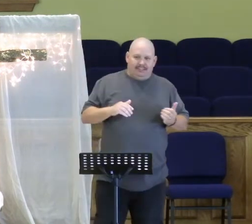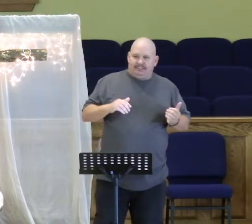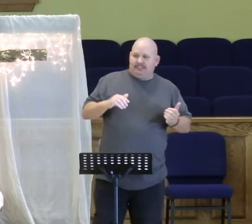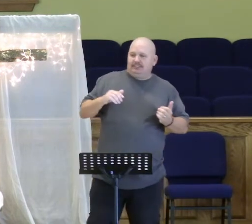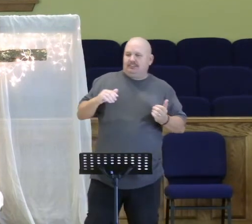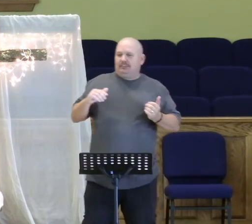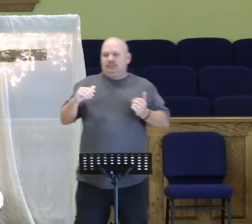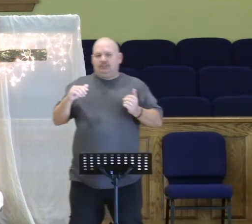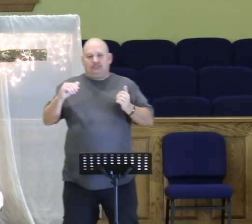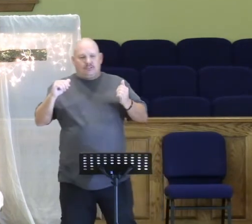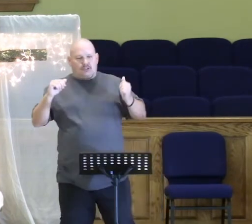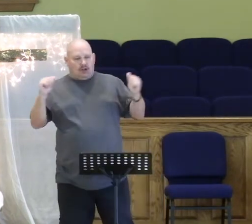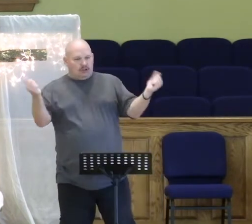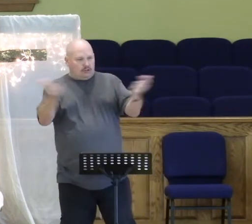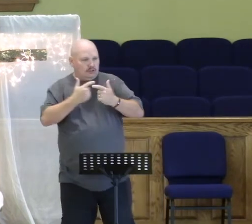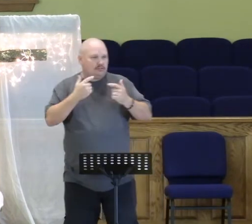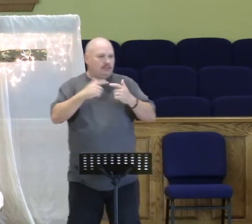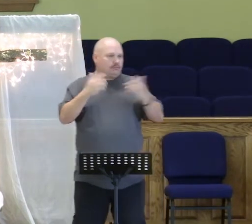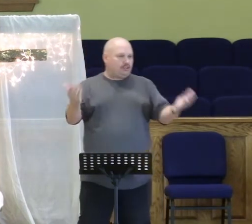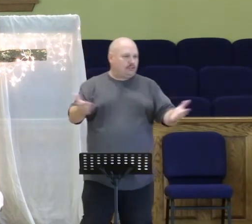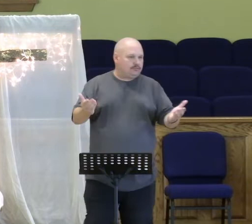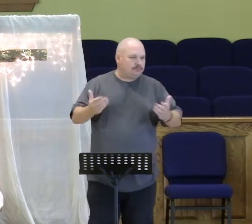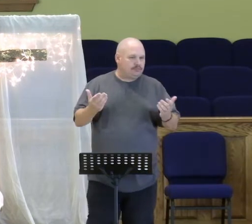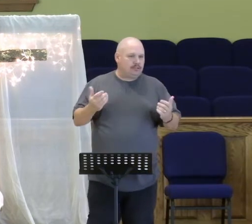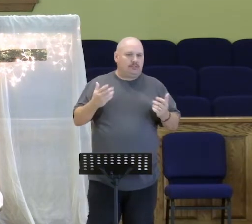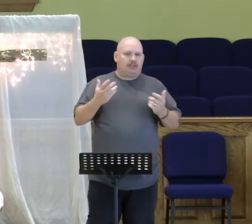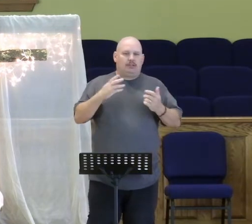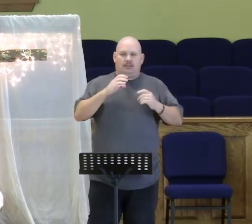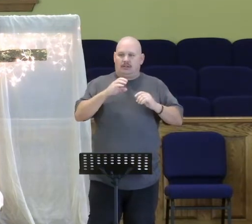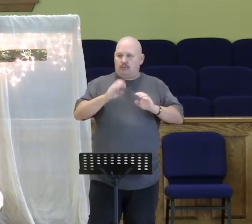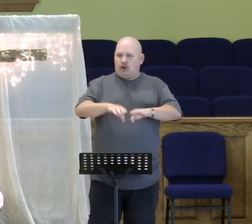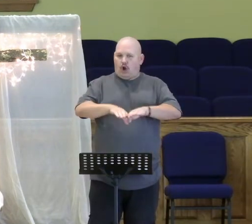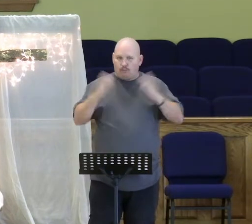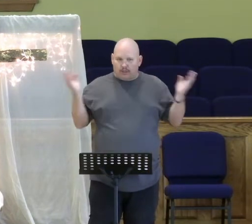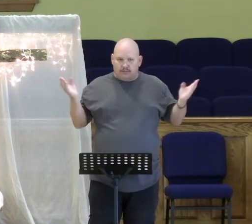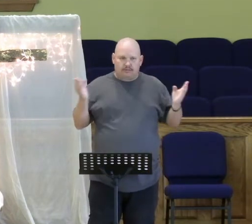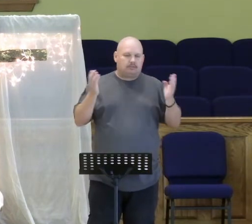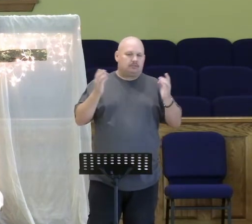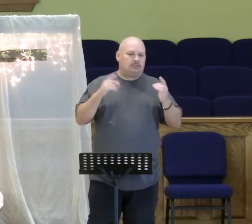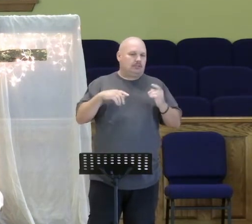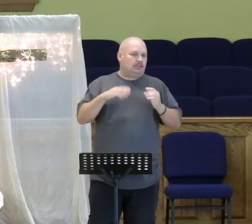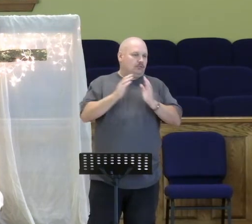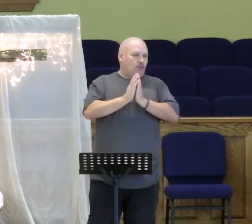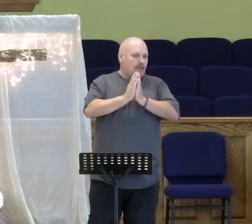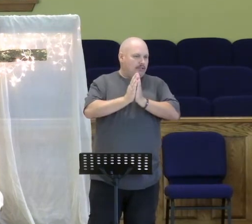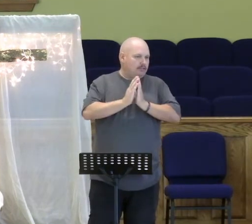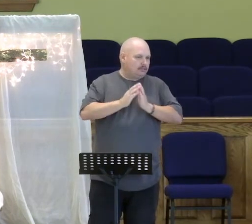I want to say welcome again. Thank you all for being here, and we're going to open in